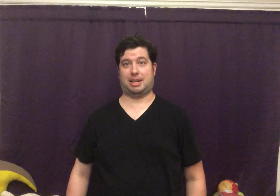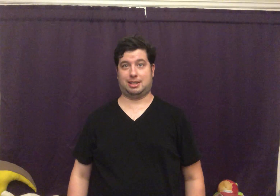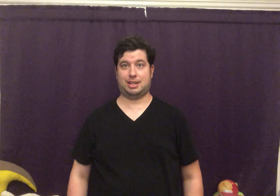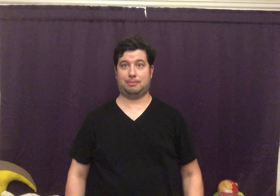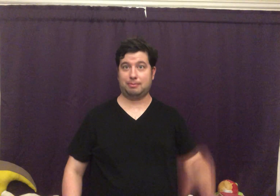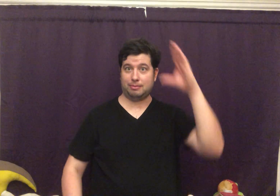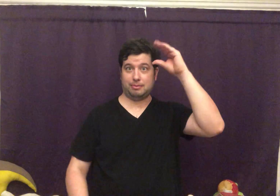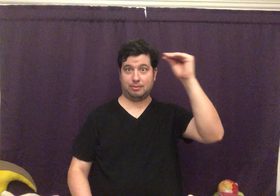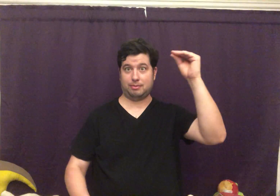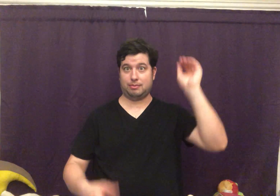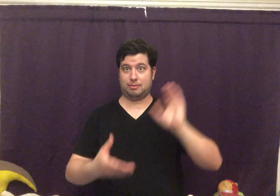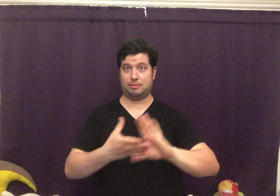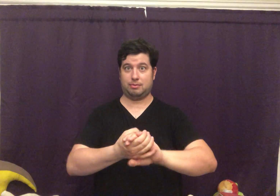Husband.